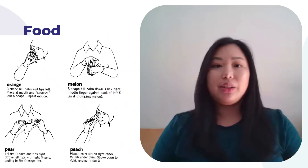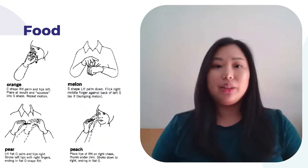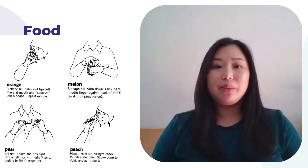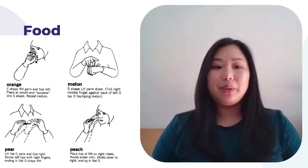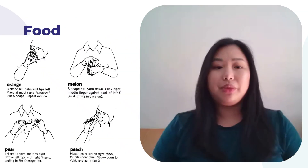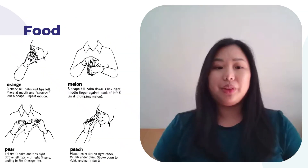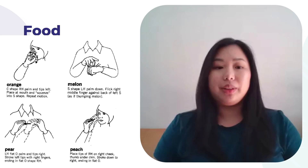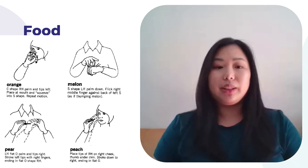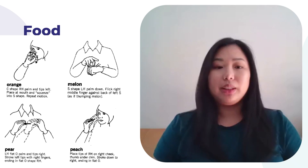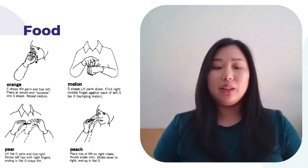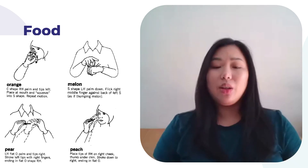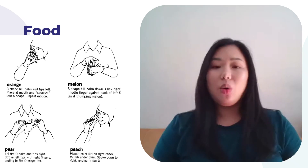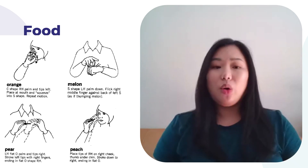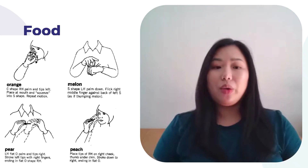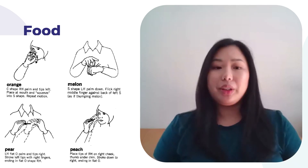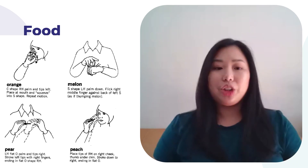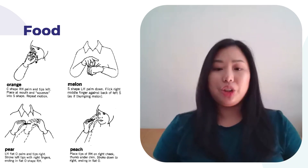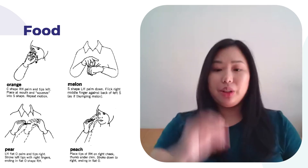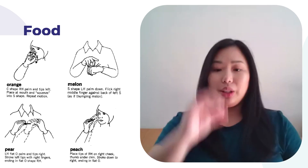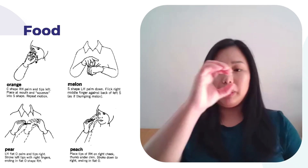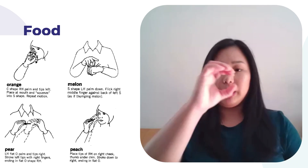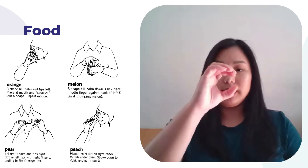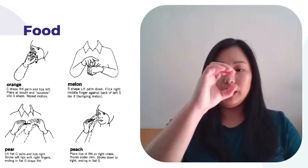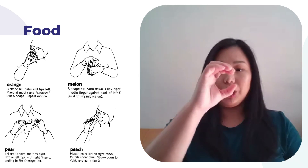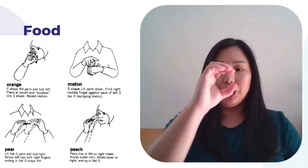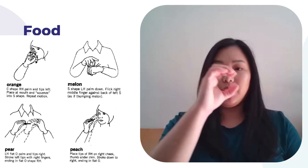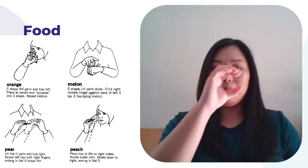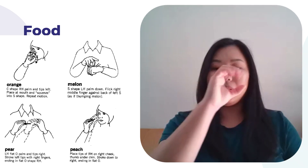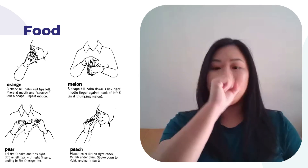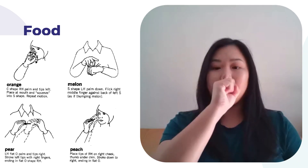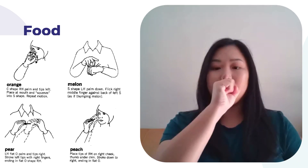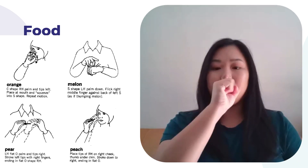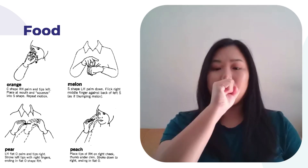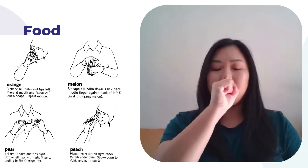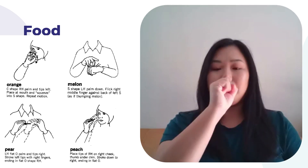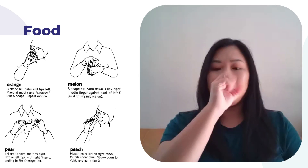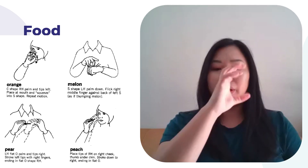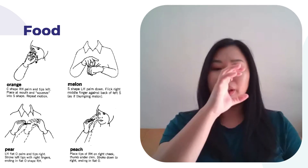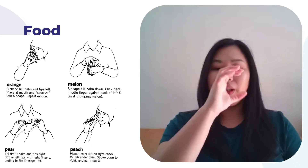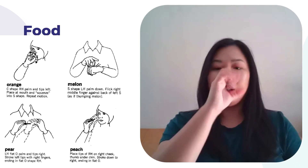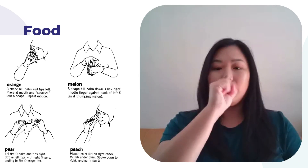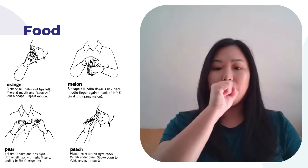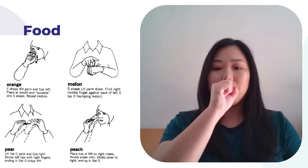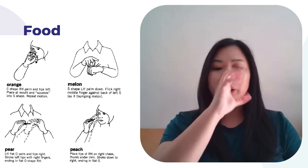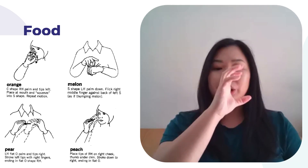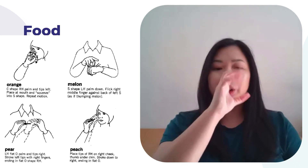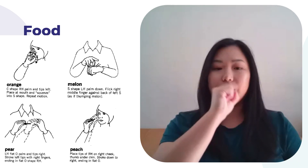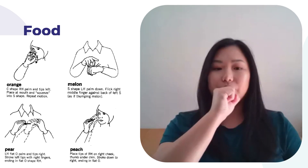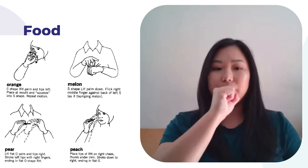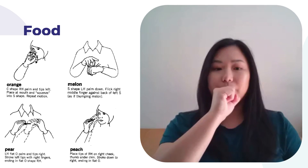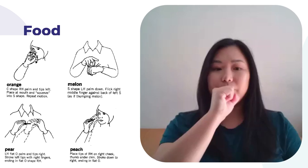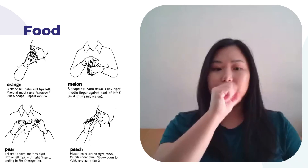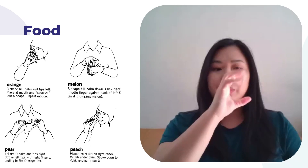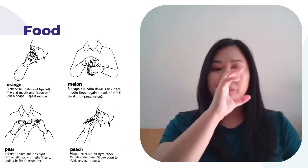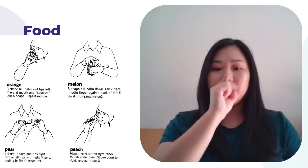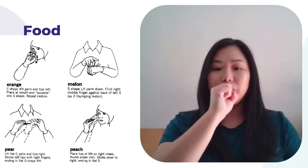Let's learn some more fruits. Orange. Make a C shape and squeeze in front of your mouth. Orange.